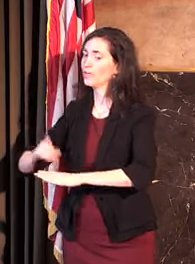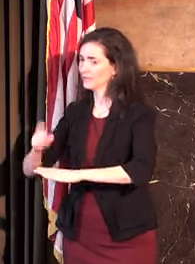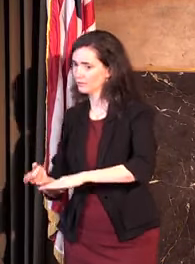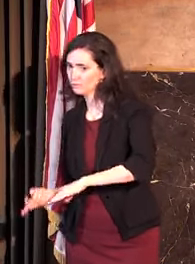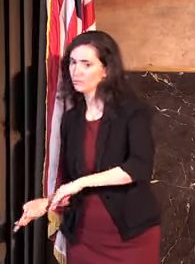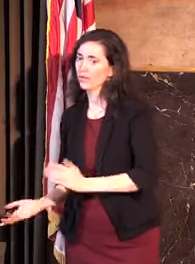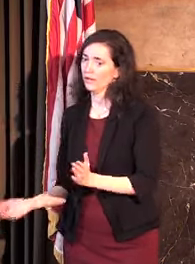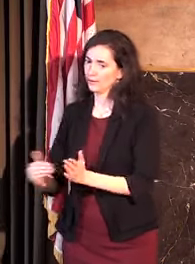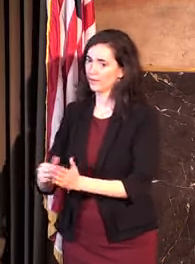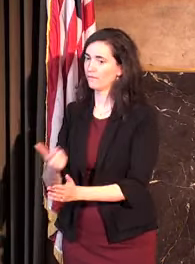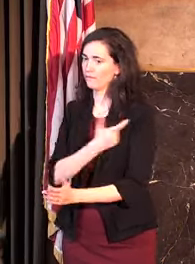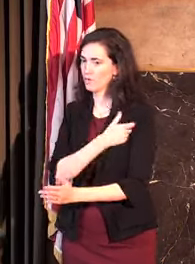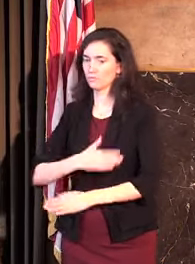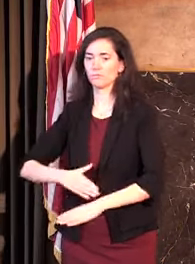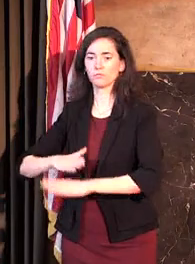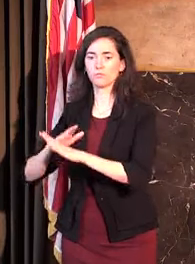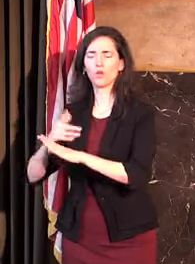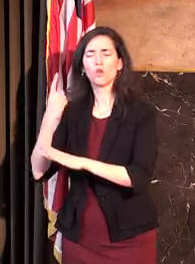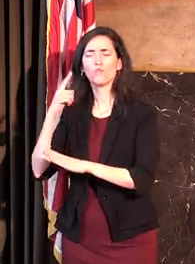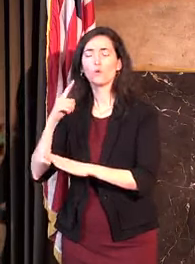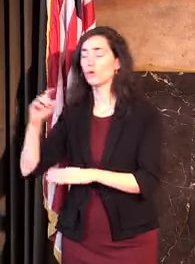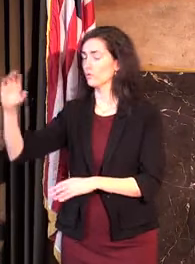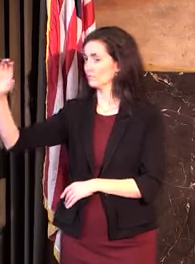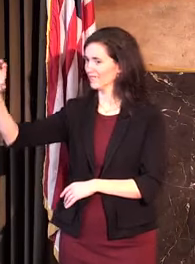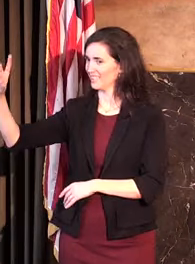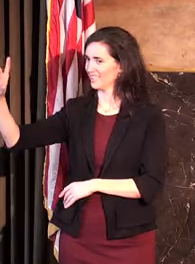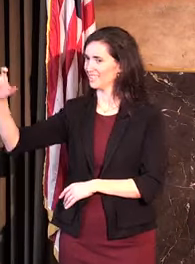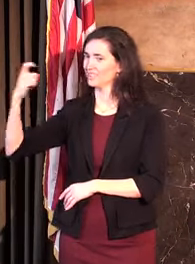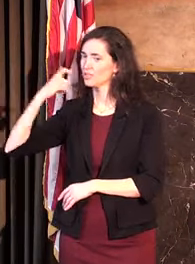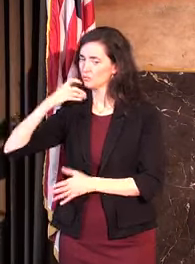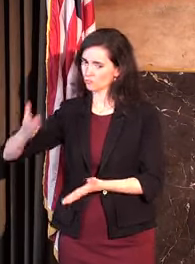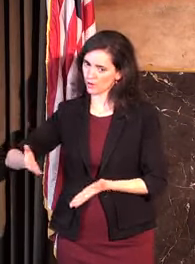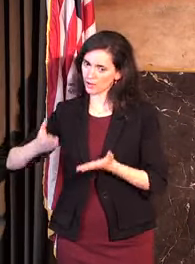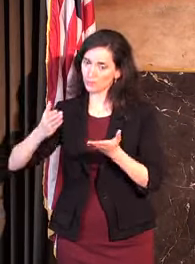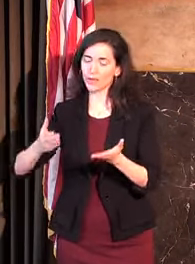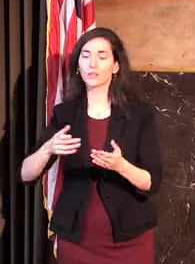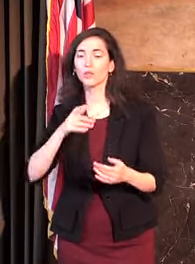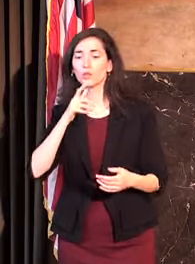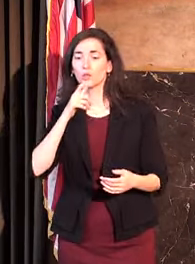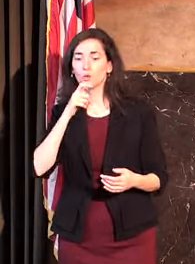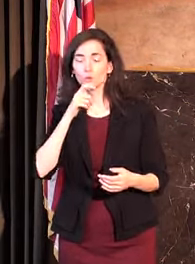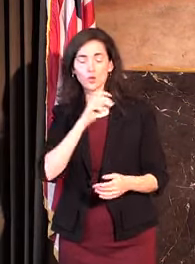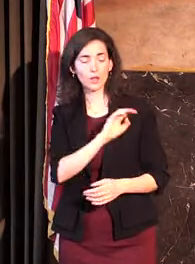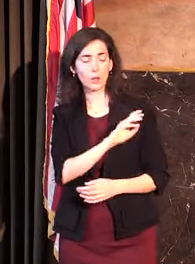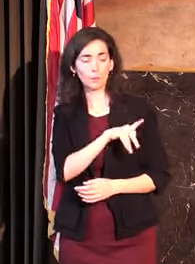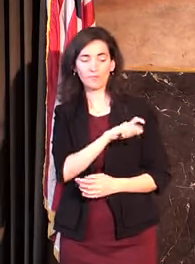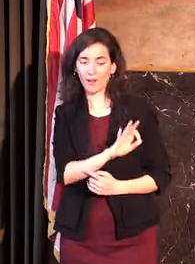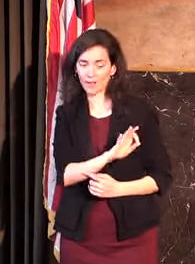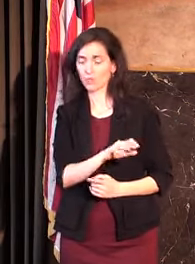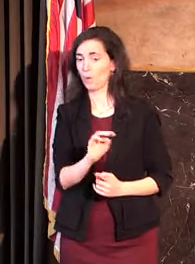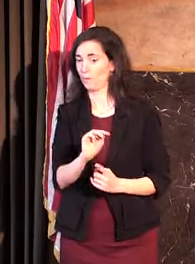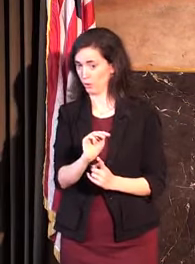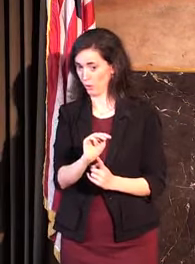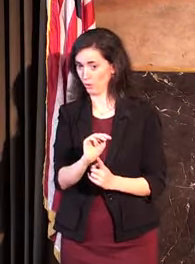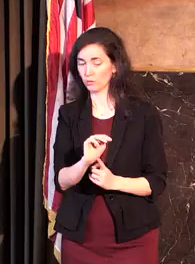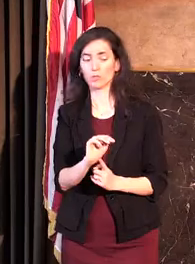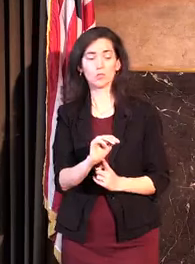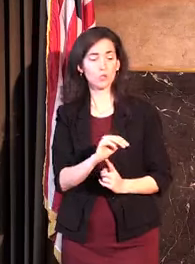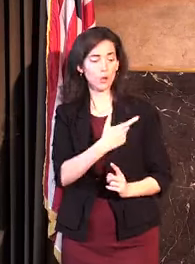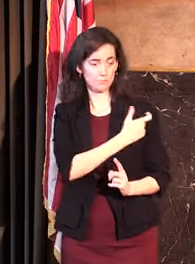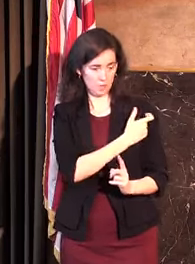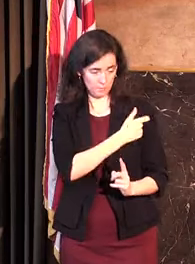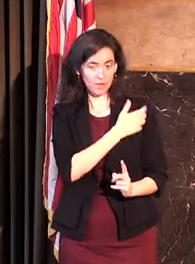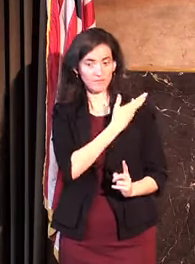anyone 18 and above who is 6 months out or more from their Pfizer or Moderna. They already had recommended boosters for